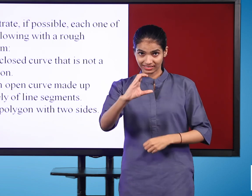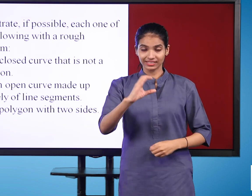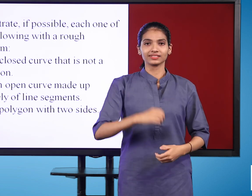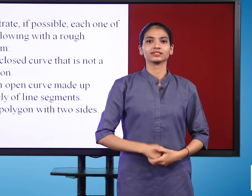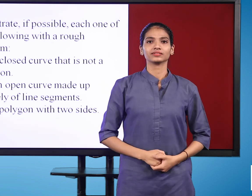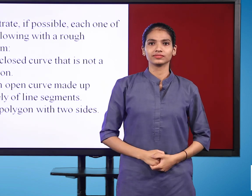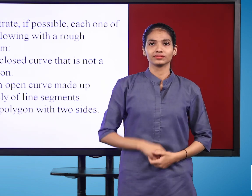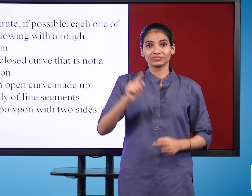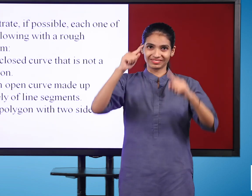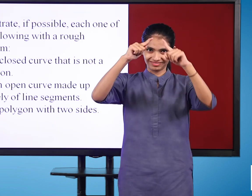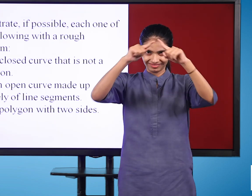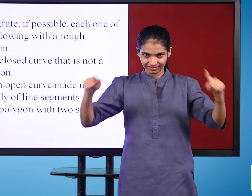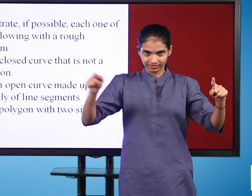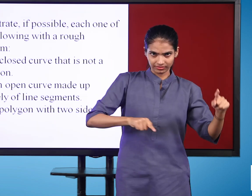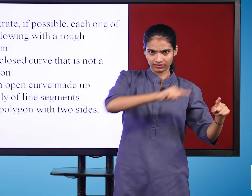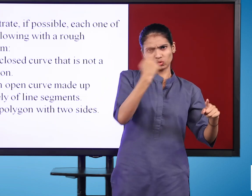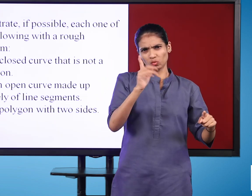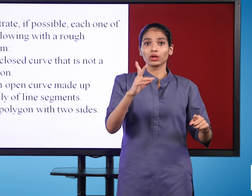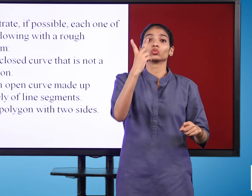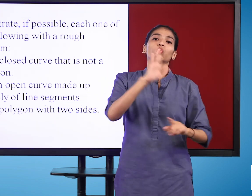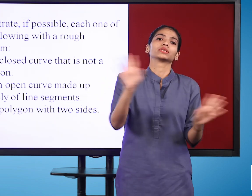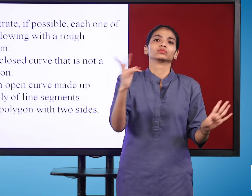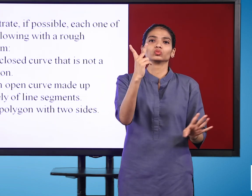C. A polygon with two sides.